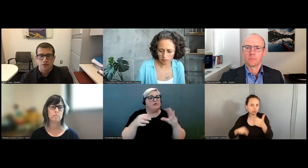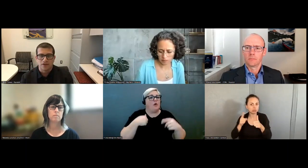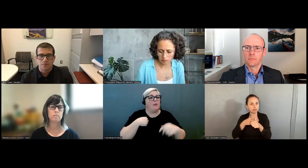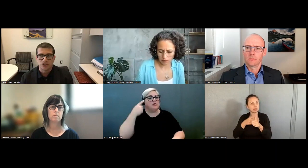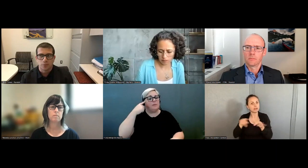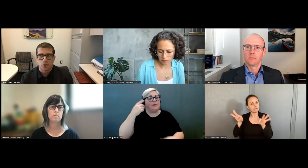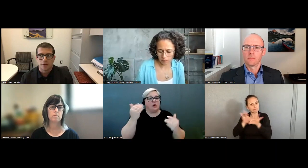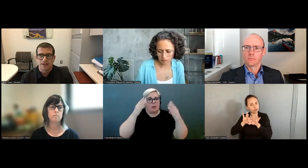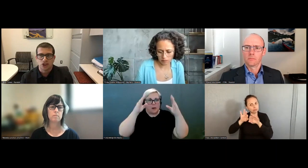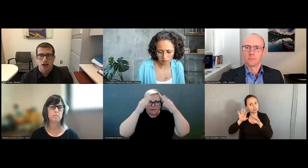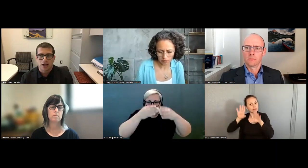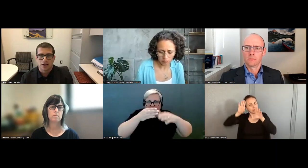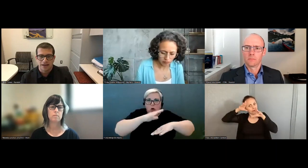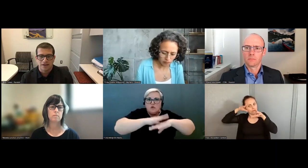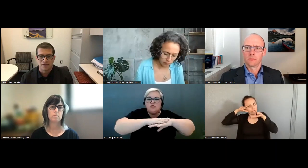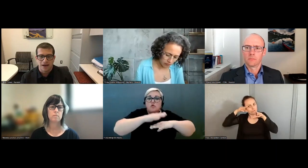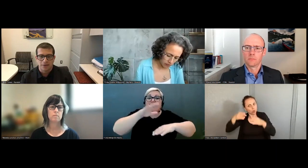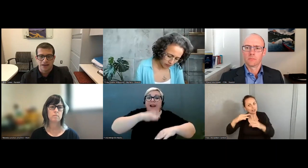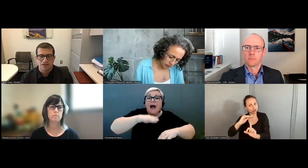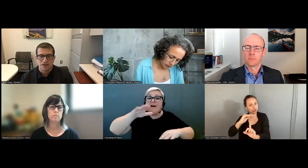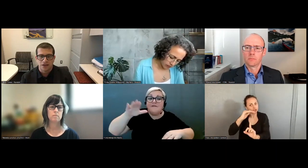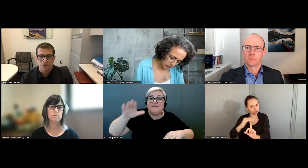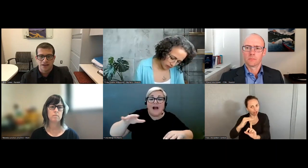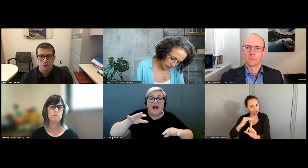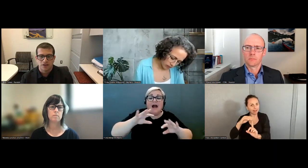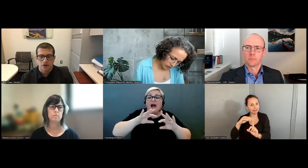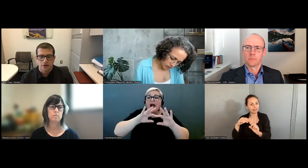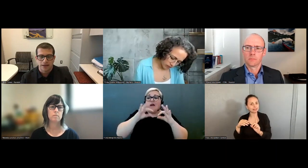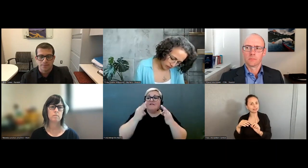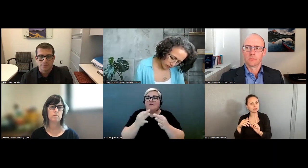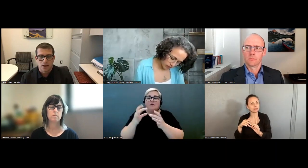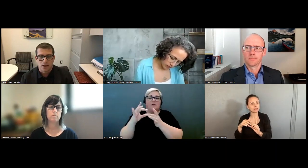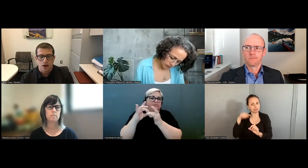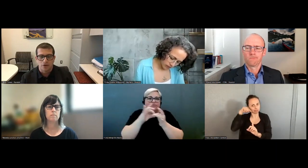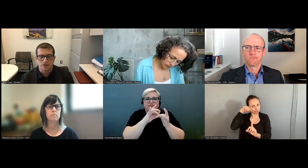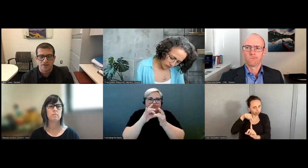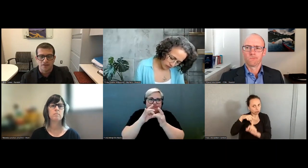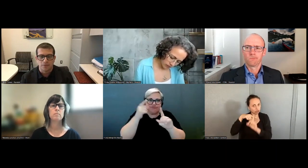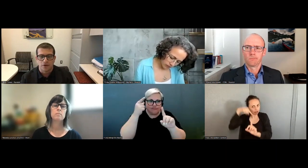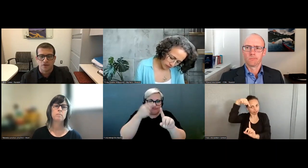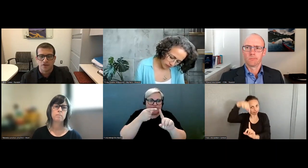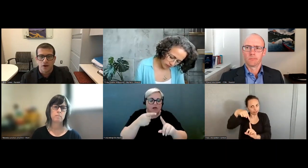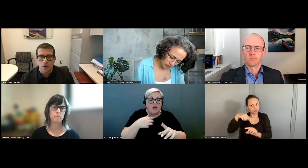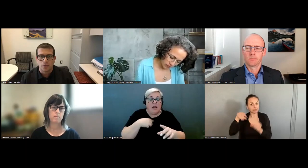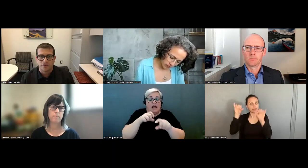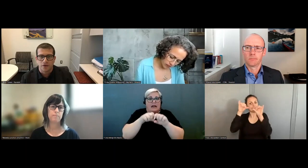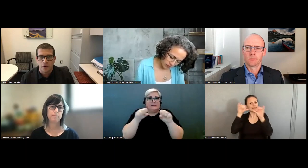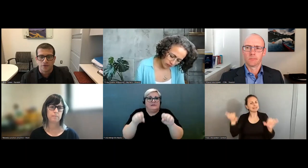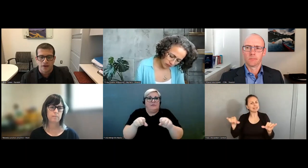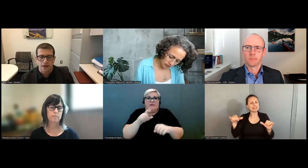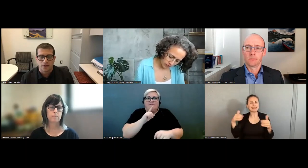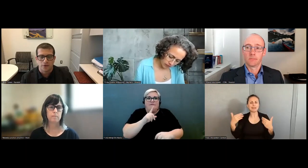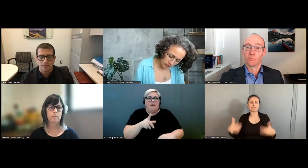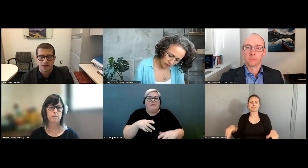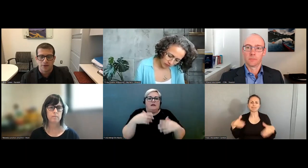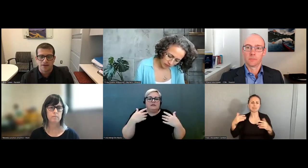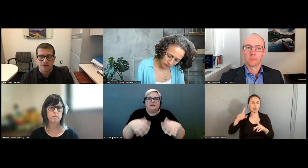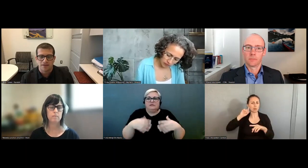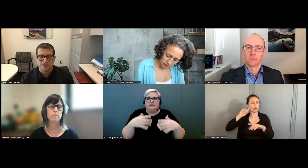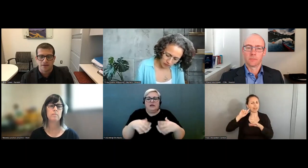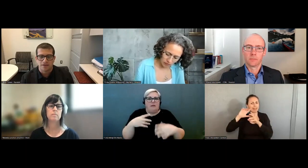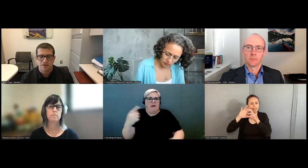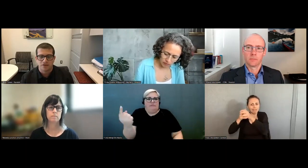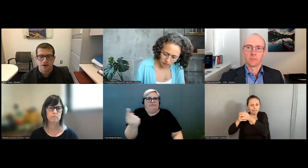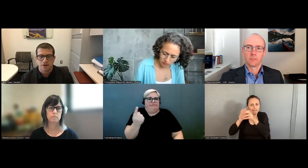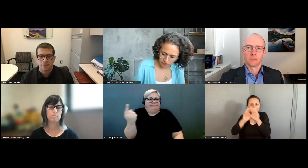need to focus much more on the child in family as the unit that we target. Our systems are so siloed in many ways